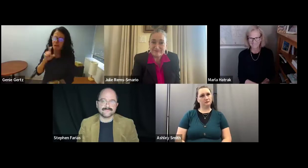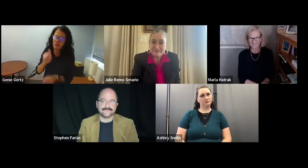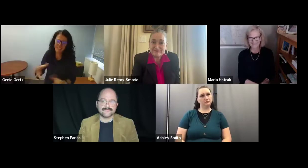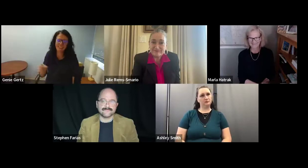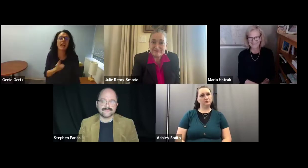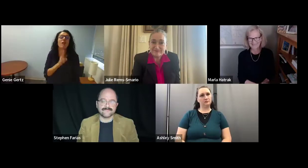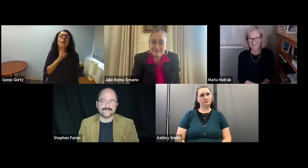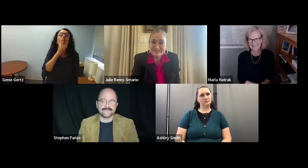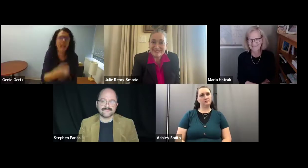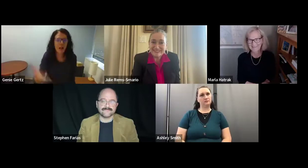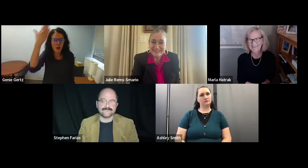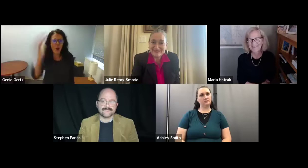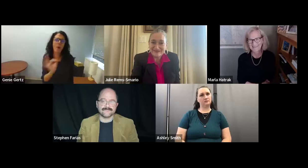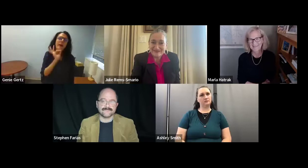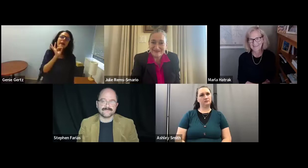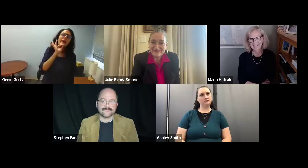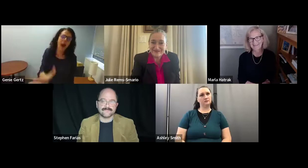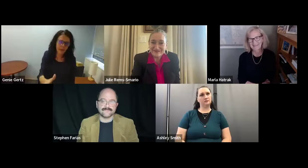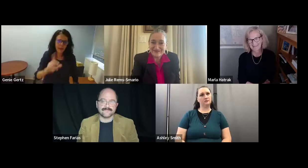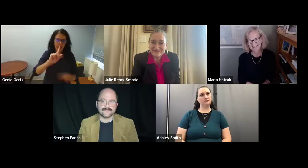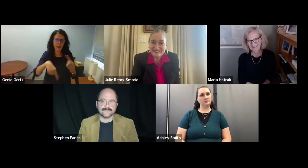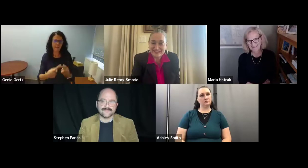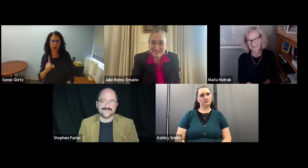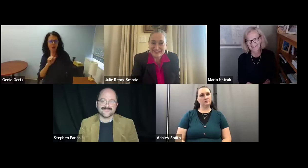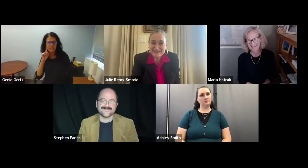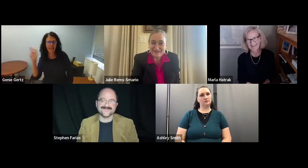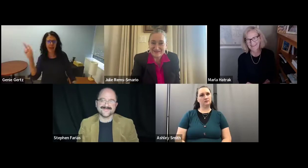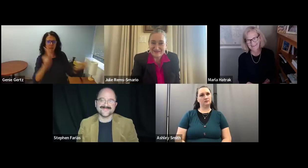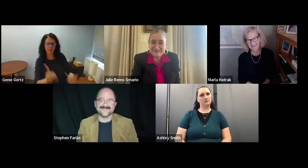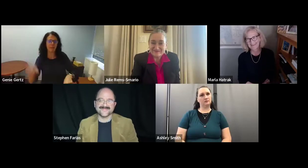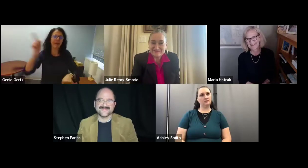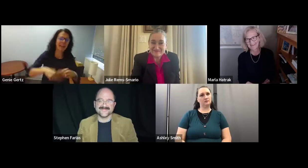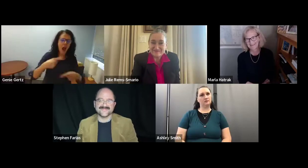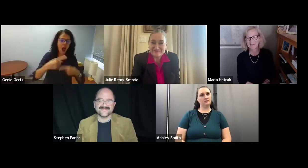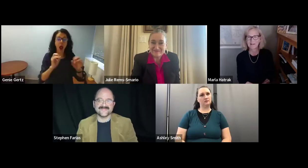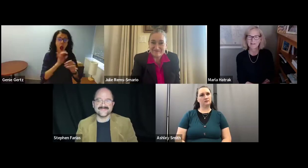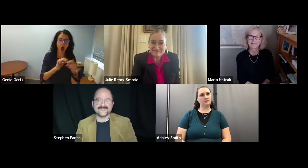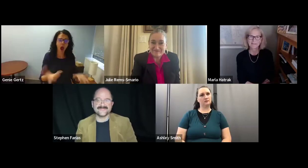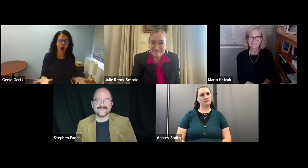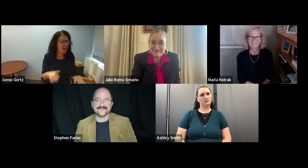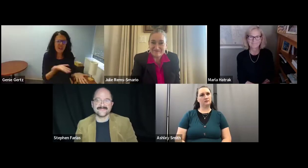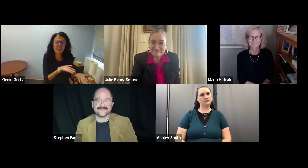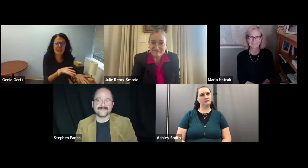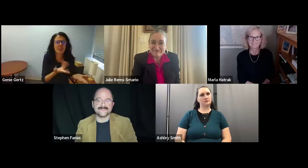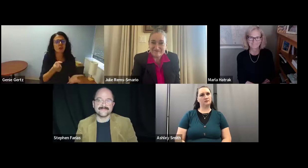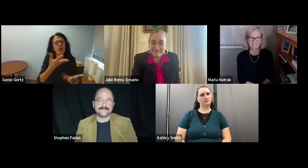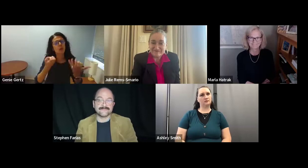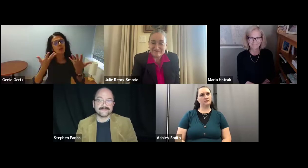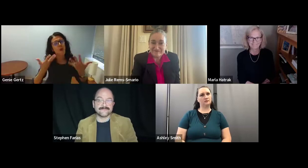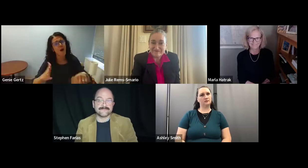but really, I mean, it doesn't say the sign language slang, but they really who think they know everything and they don't